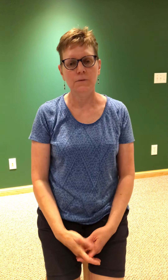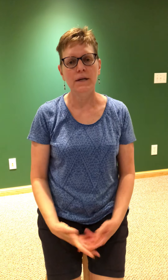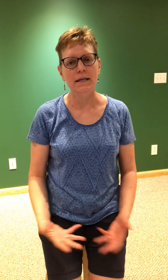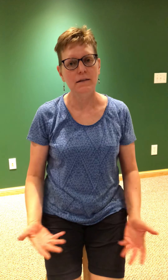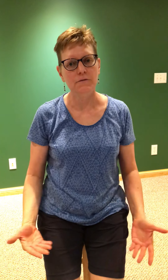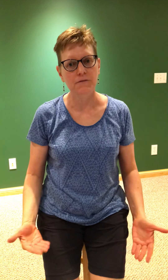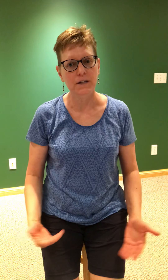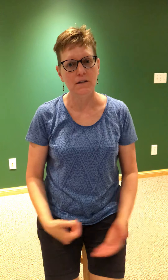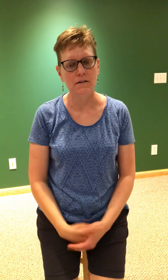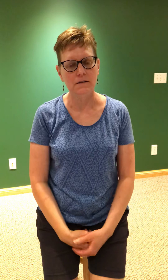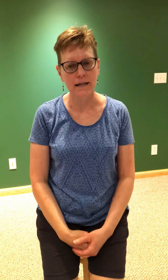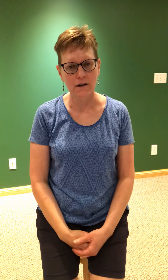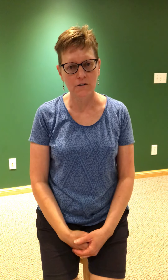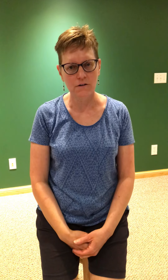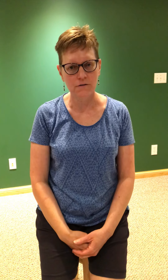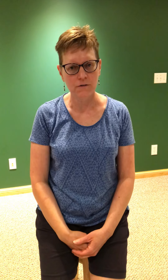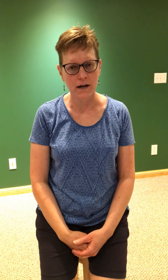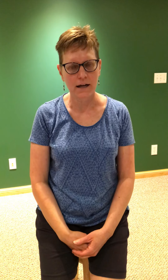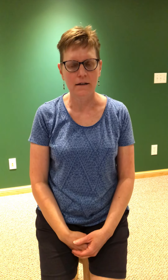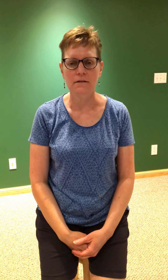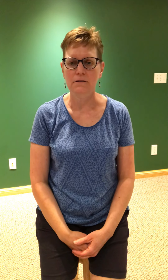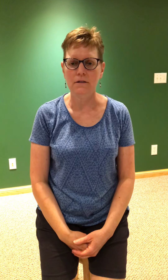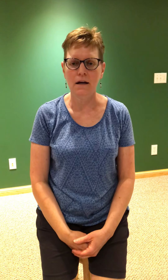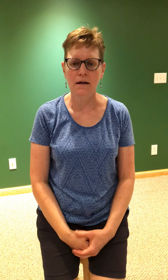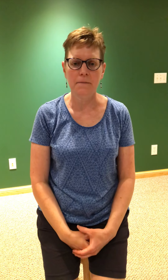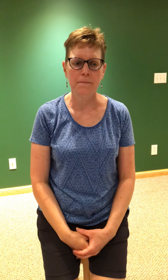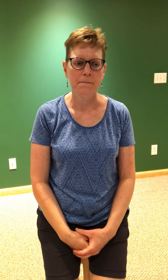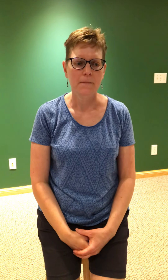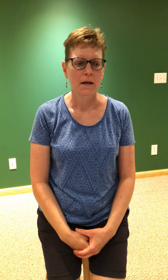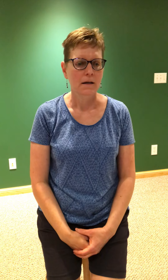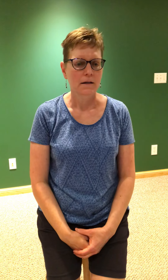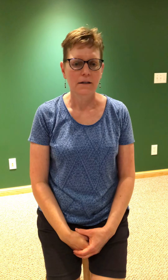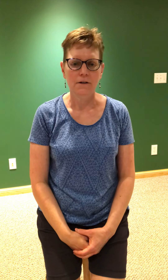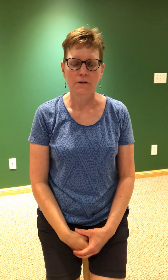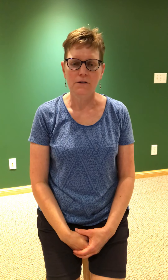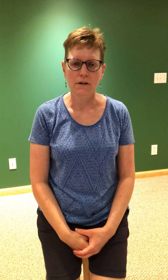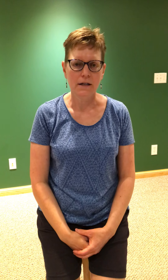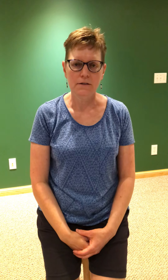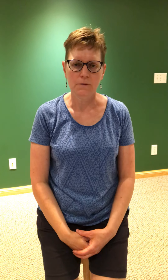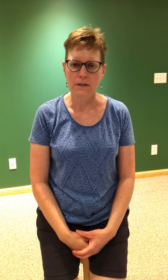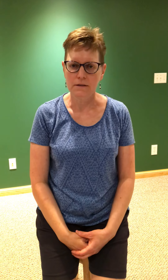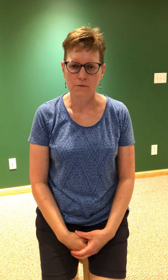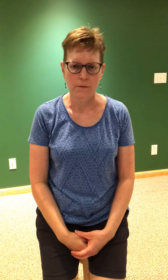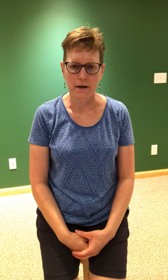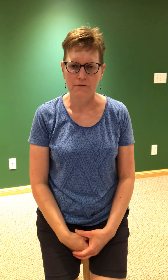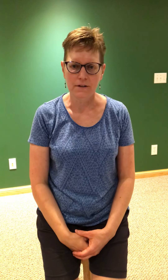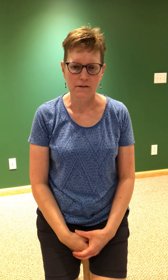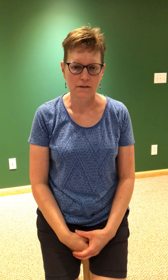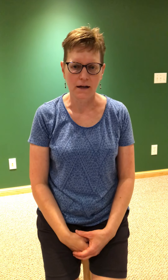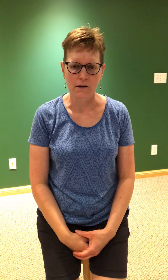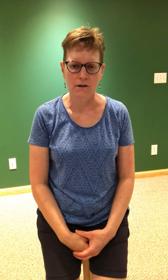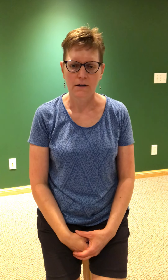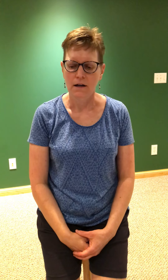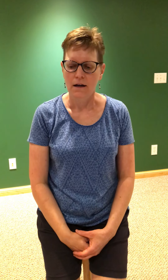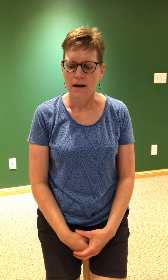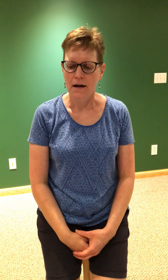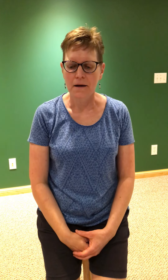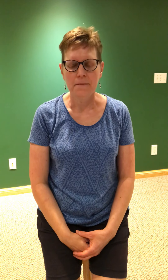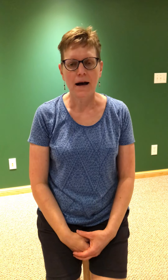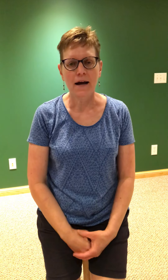can feel scared or afraid. Um, there's all kinds of reasons we might feel scared. I